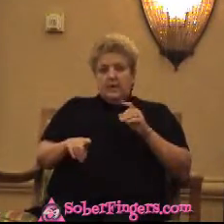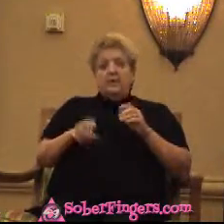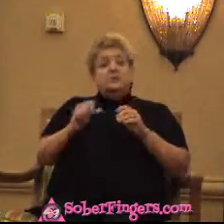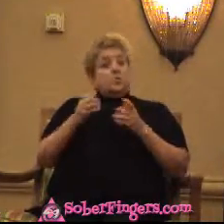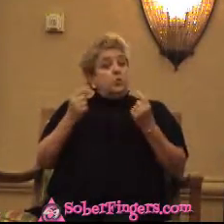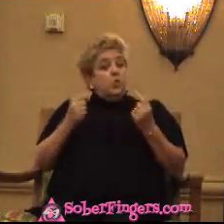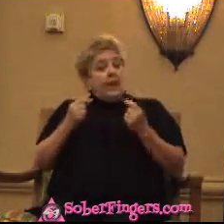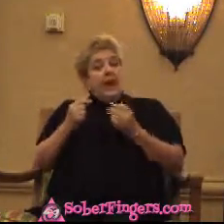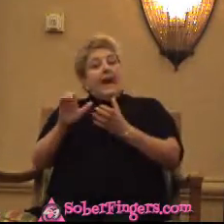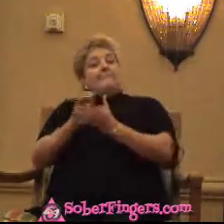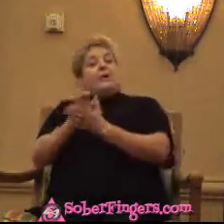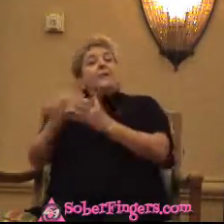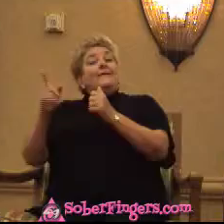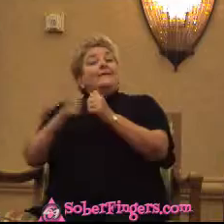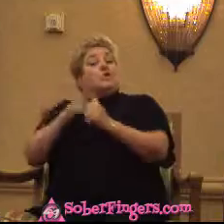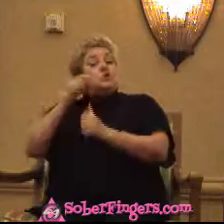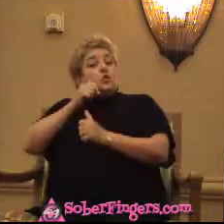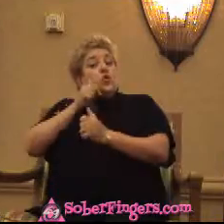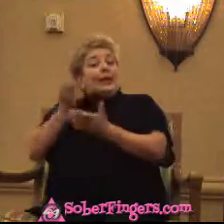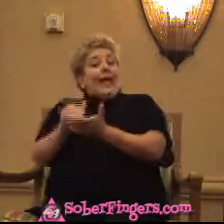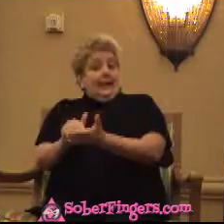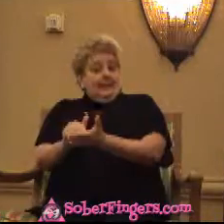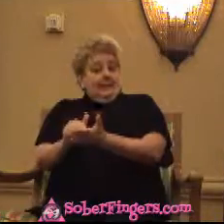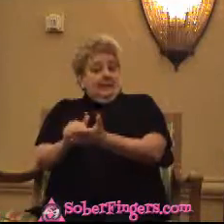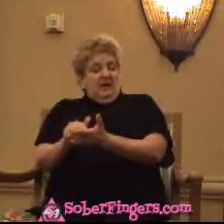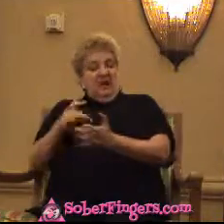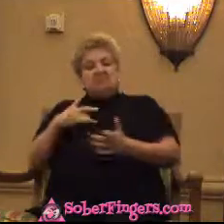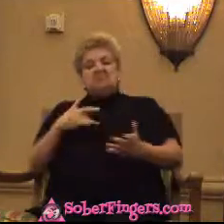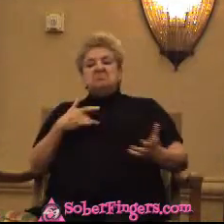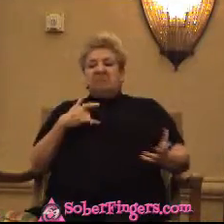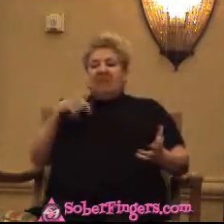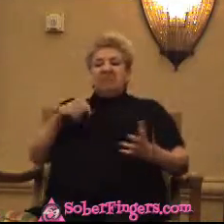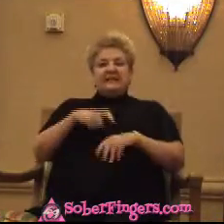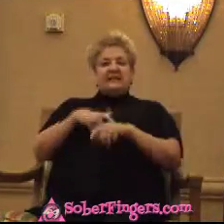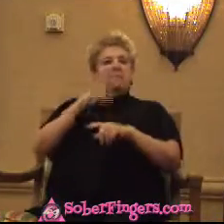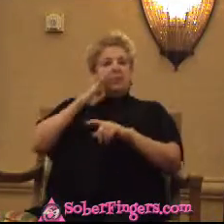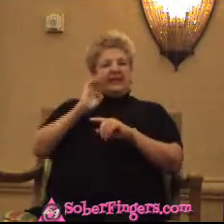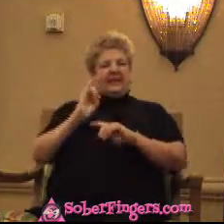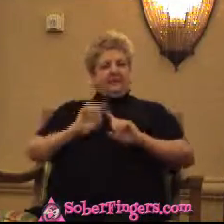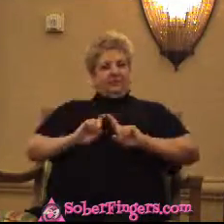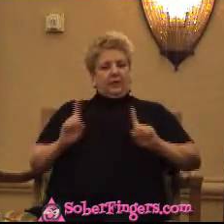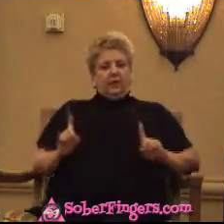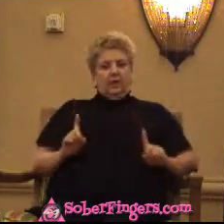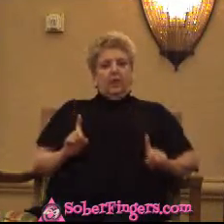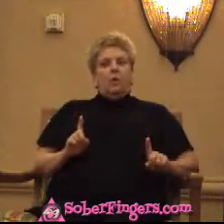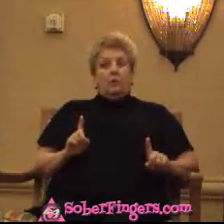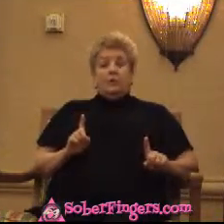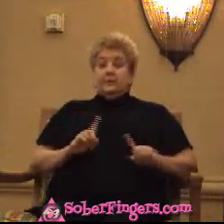I figured, you know, this time it's going to be different. And it was worse.